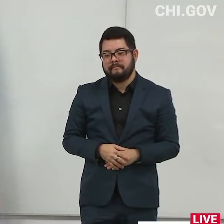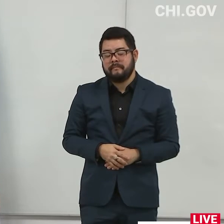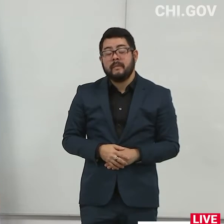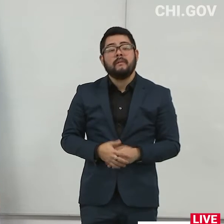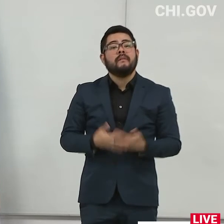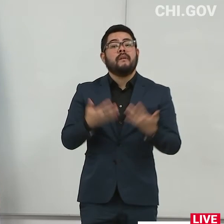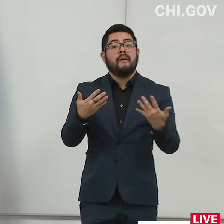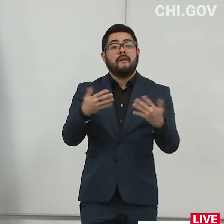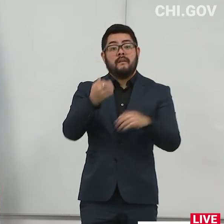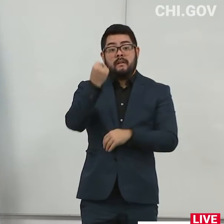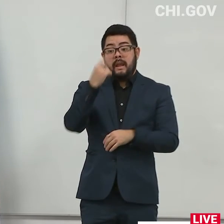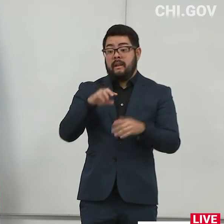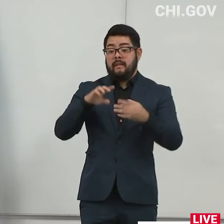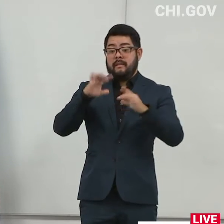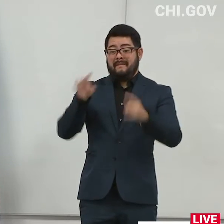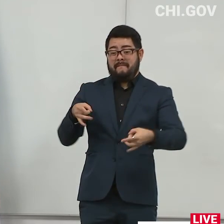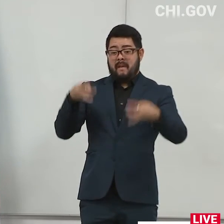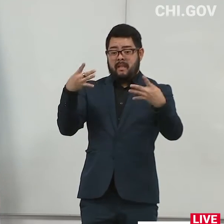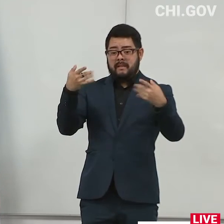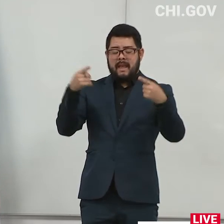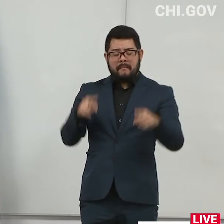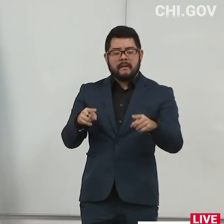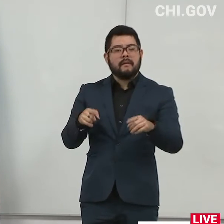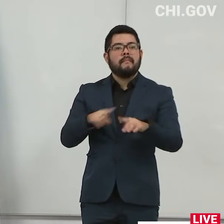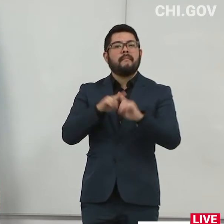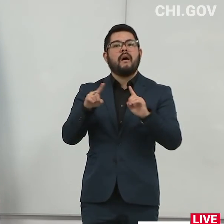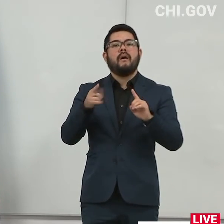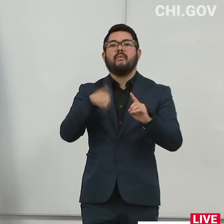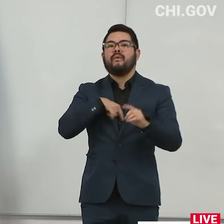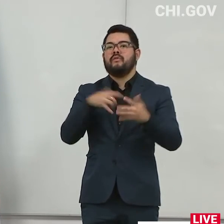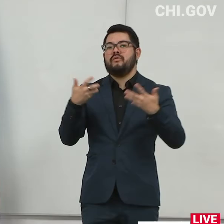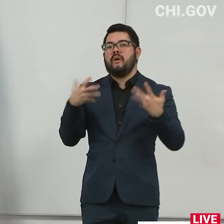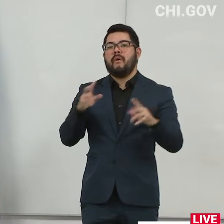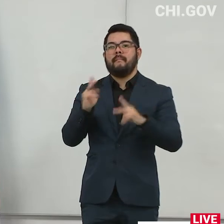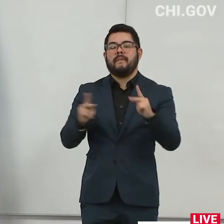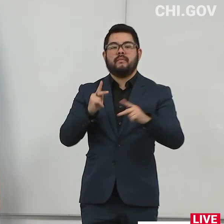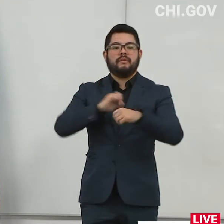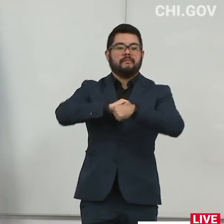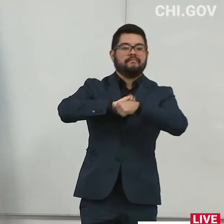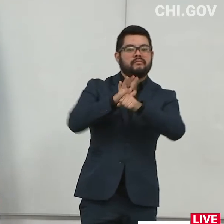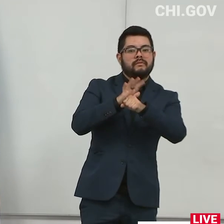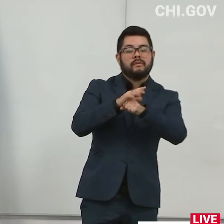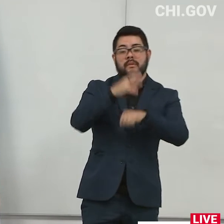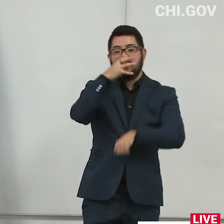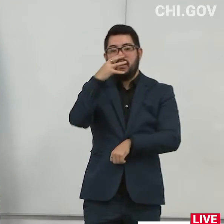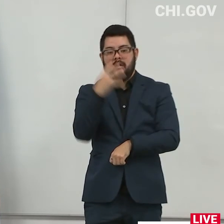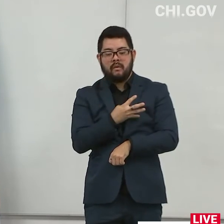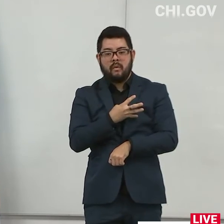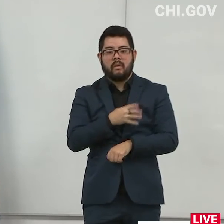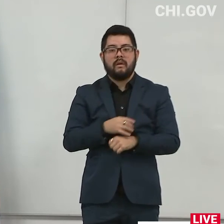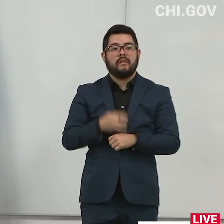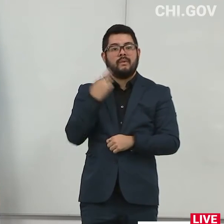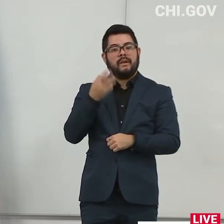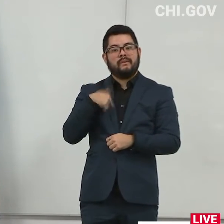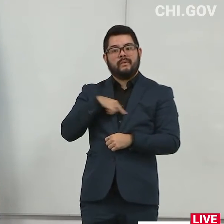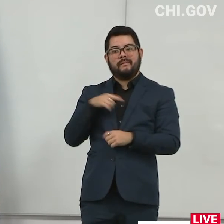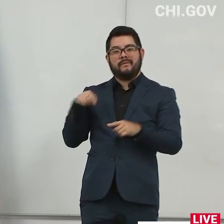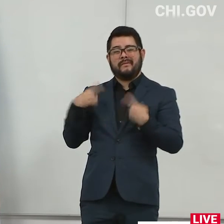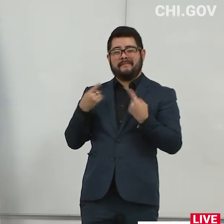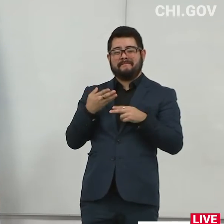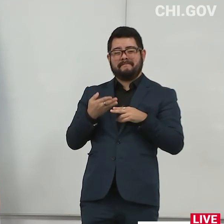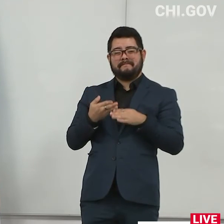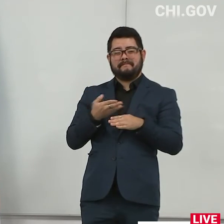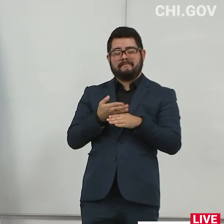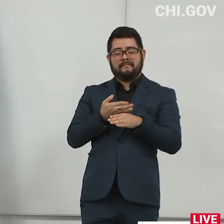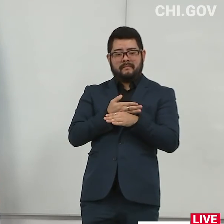violence, is making sure that people don't shed the COVID-19 guidance that has gotten us to the place that we are. Social